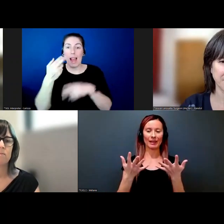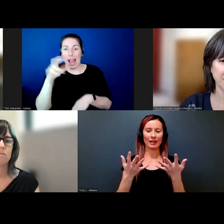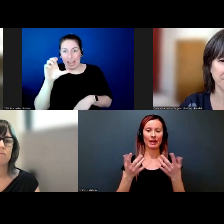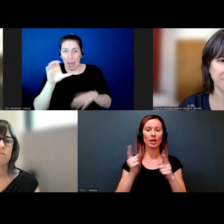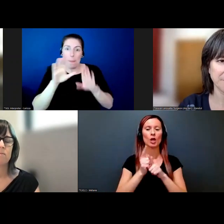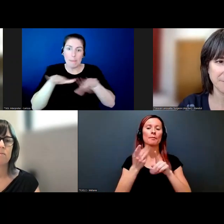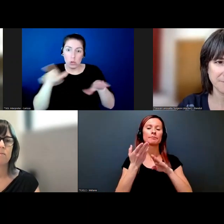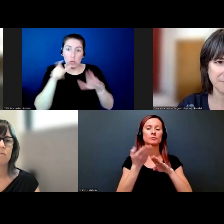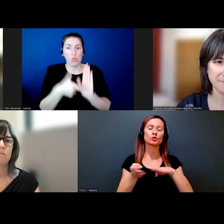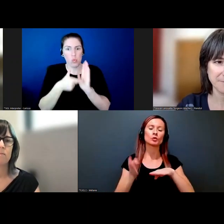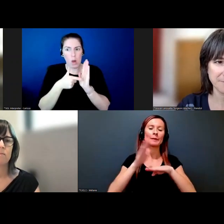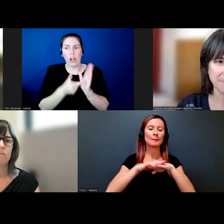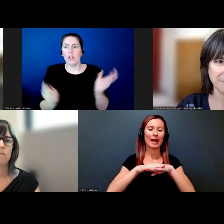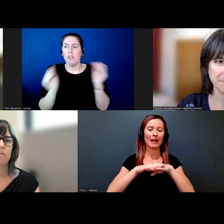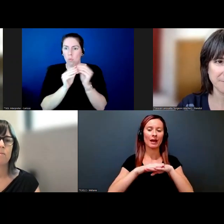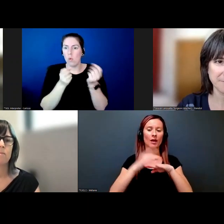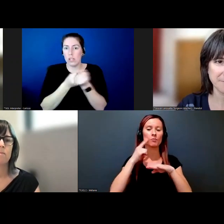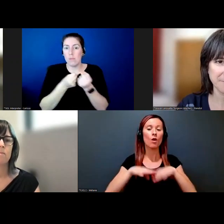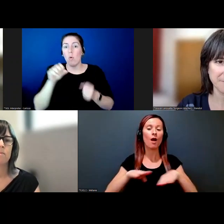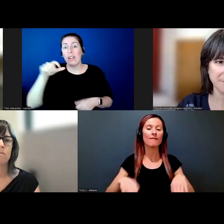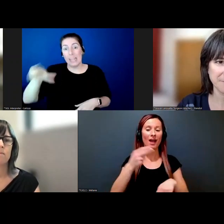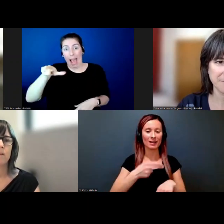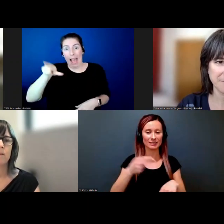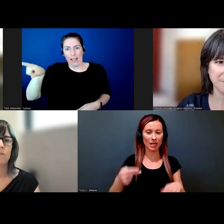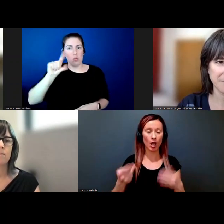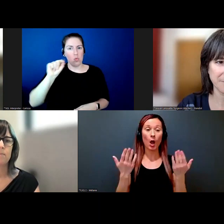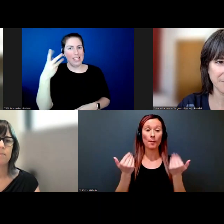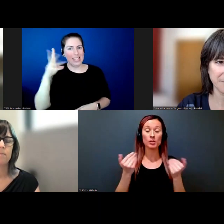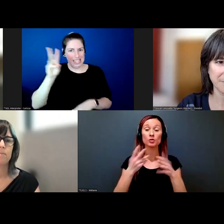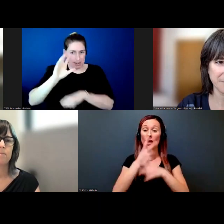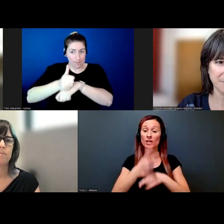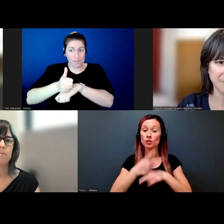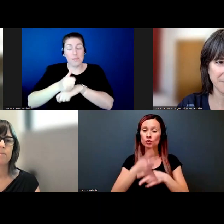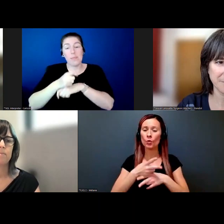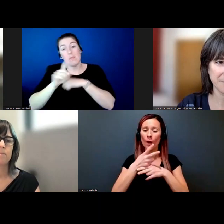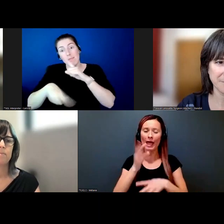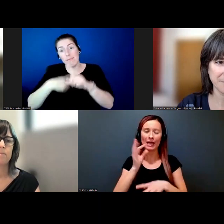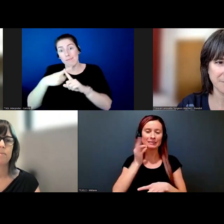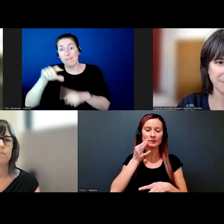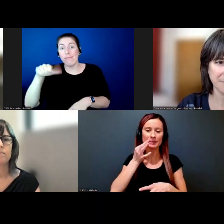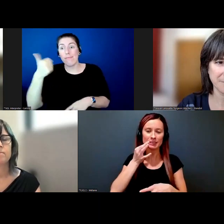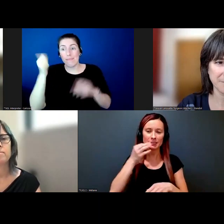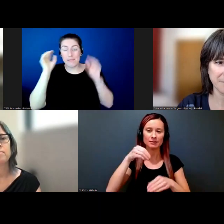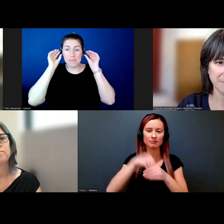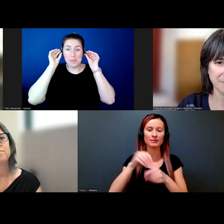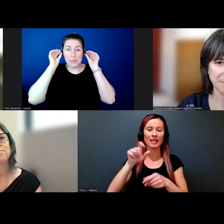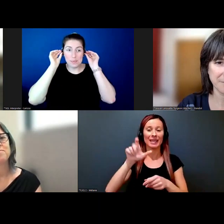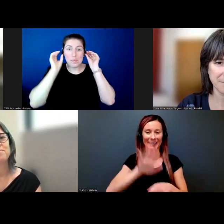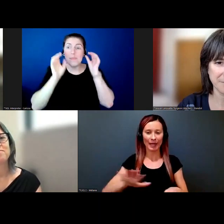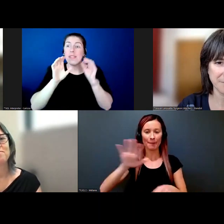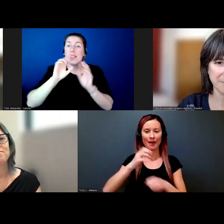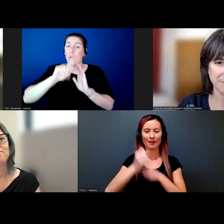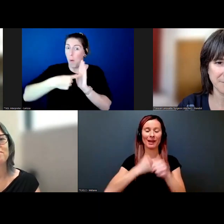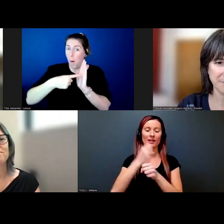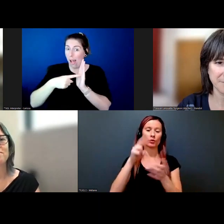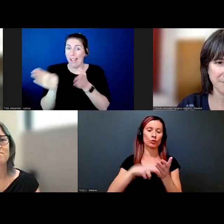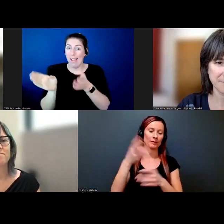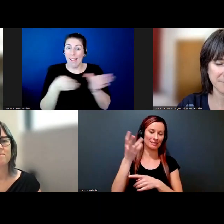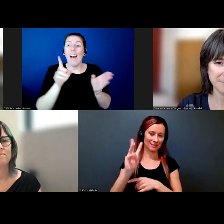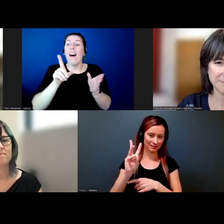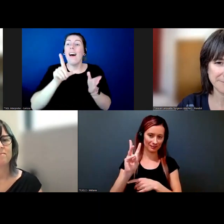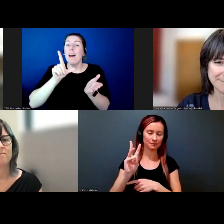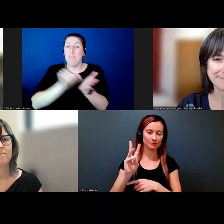in 2016. And, you know, to throw another hat into the ring, her first novel was published in